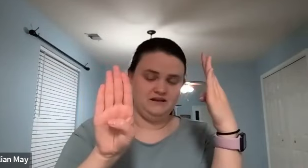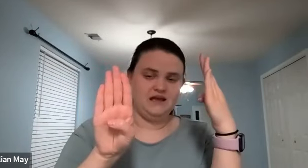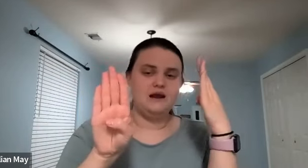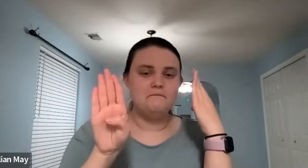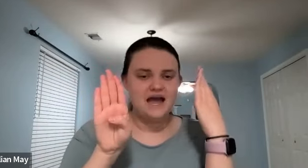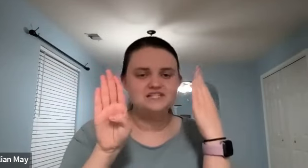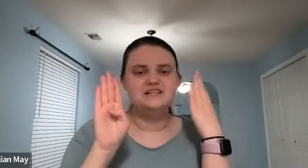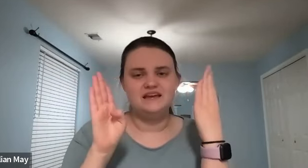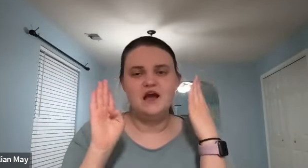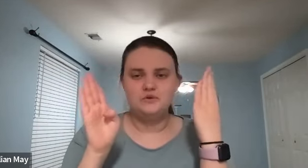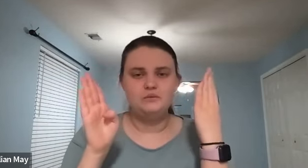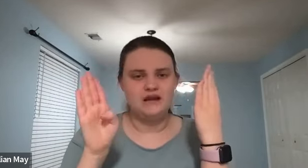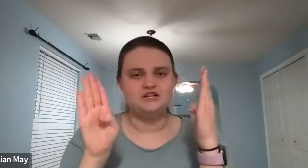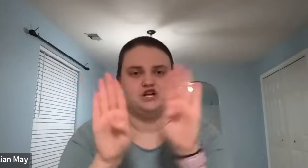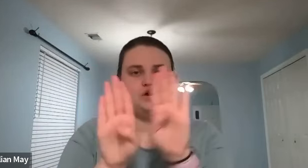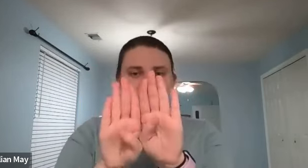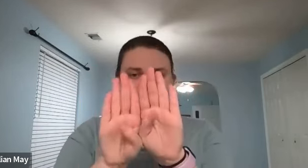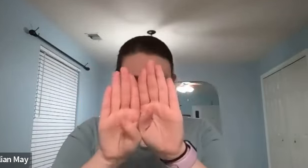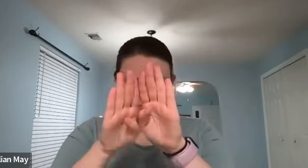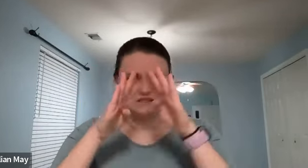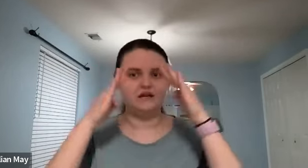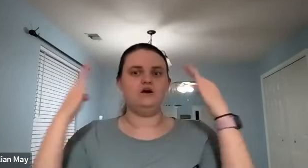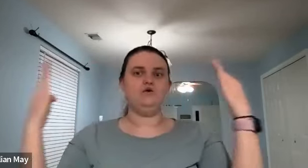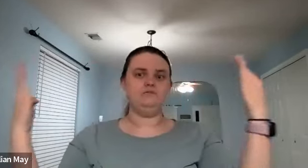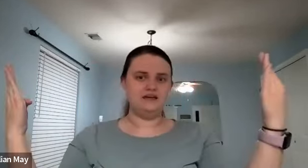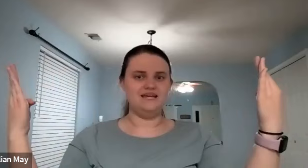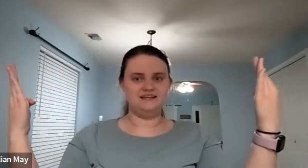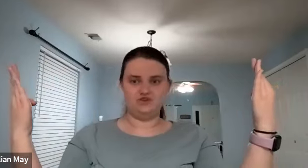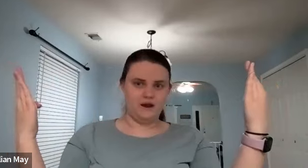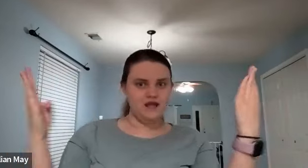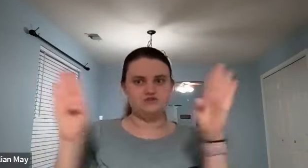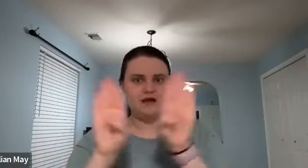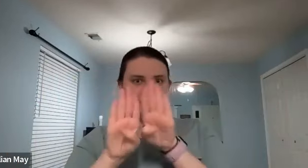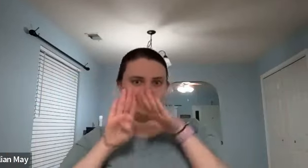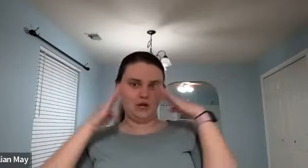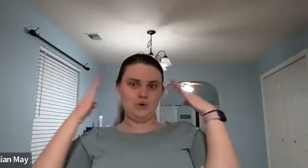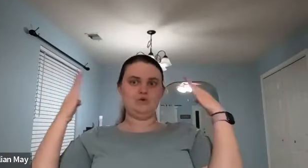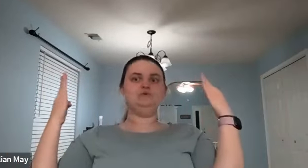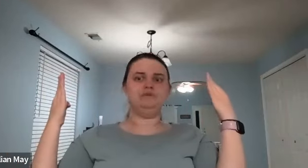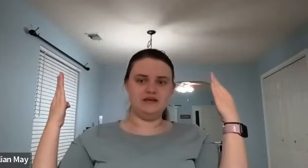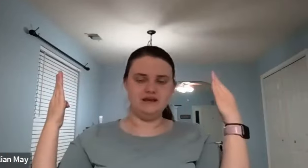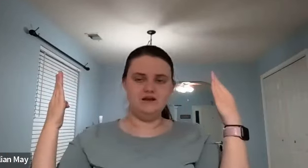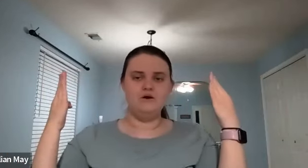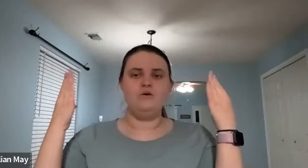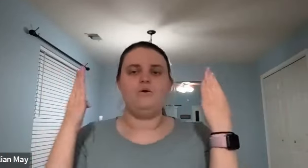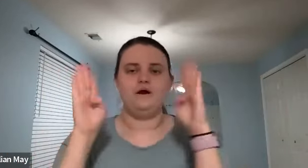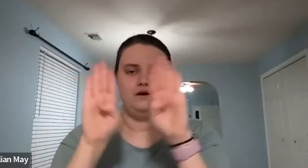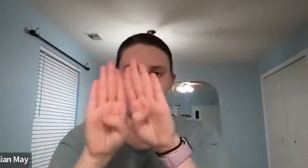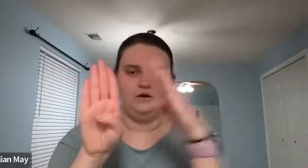and imagine it like how it would actually open in double doors, like open, like the grand dramatic, like open, or